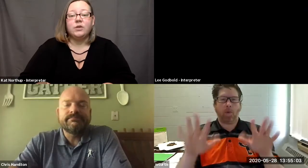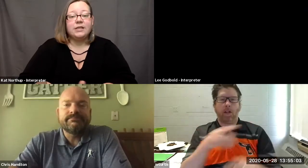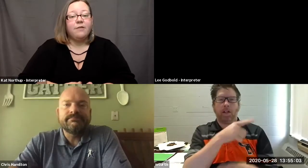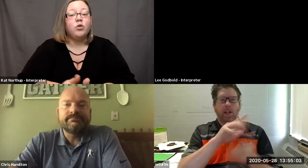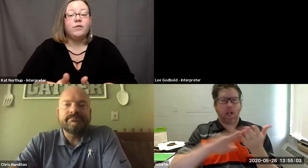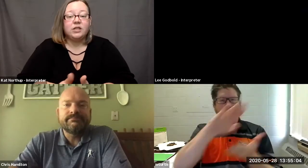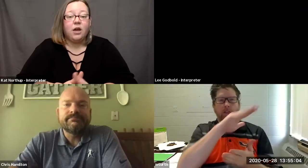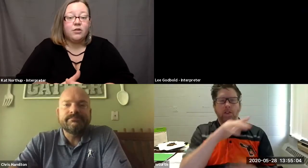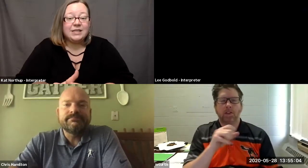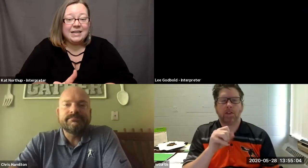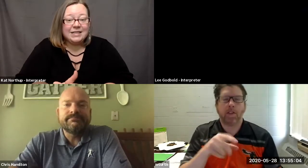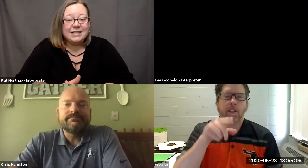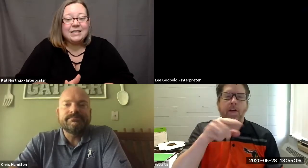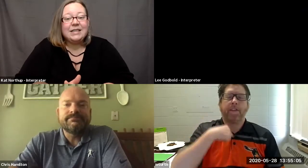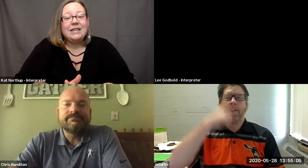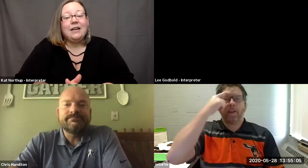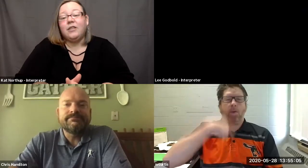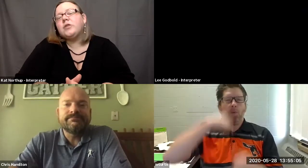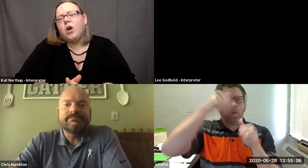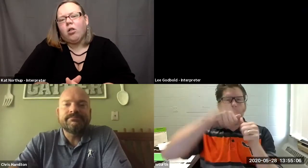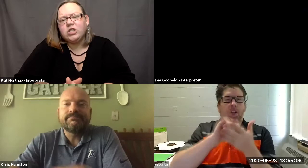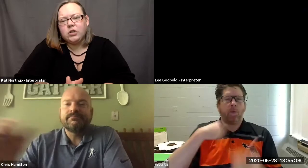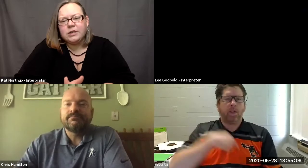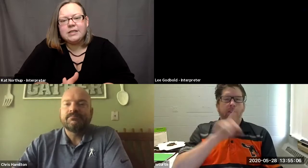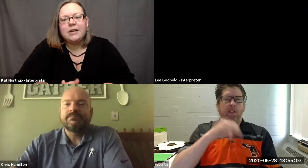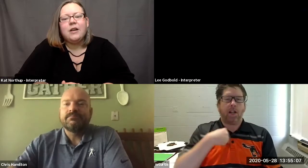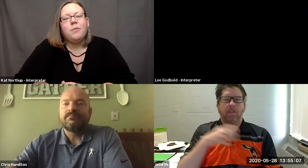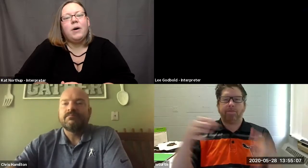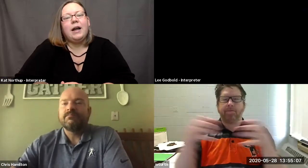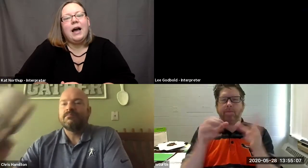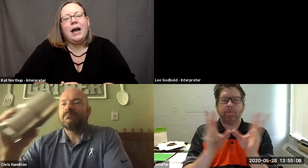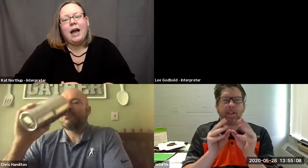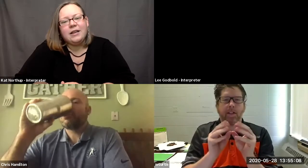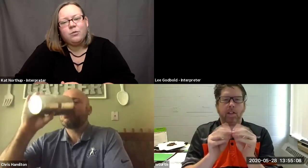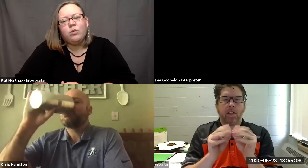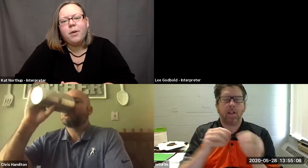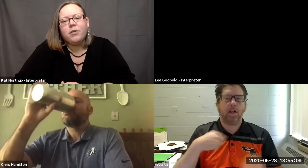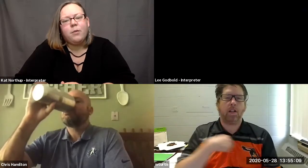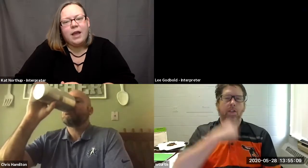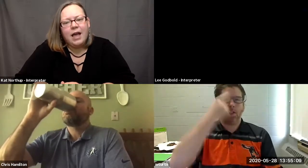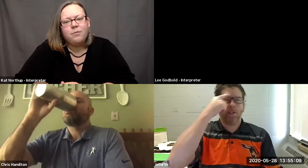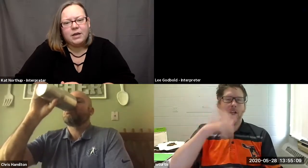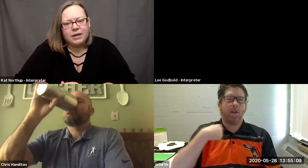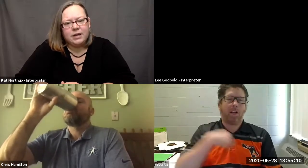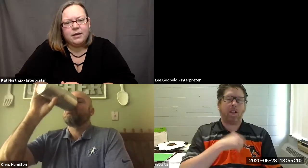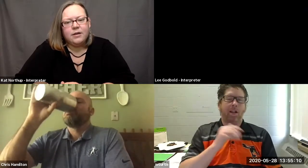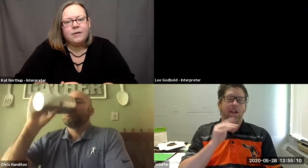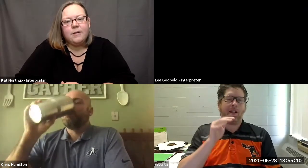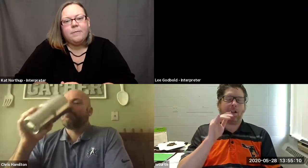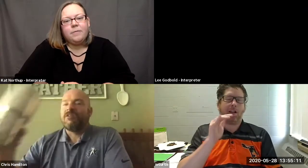have moved into other states, and those are college students. But I remember that we had a meeting,